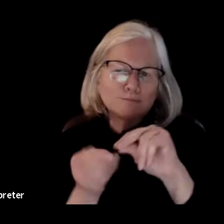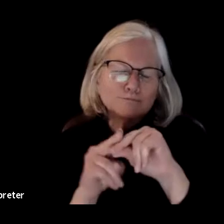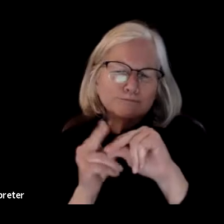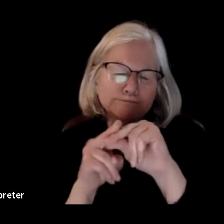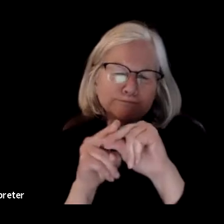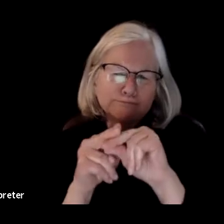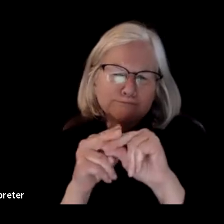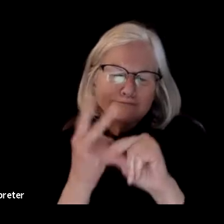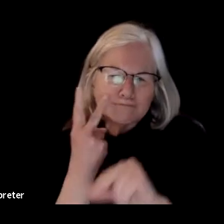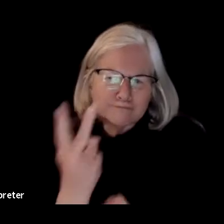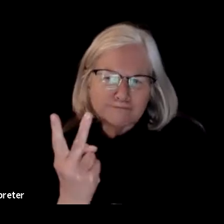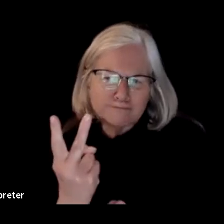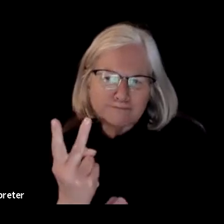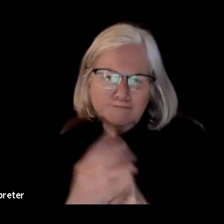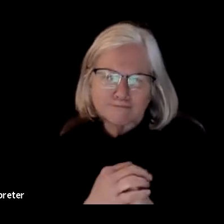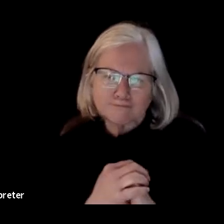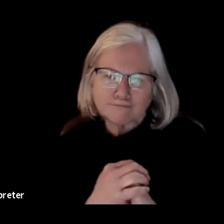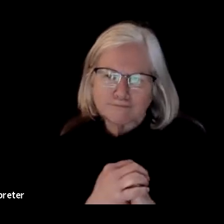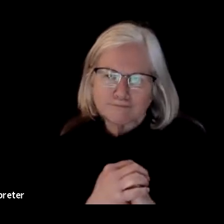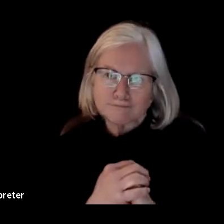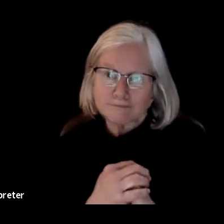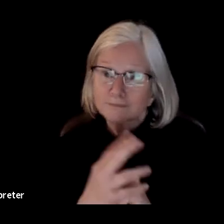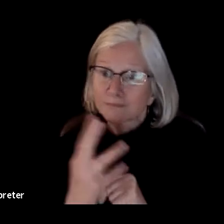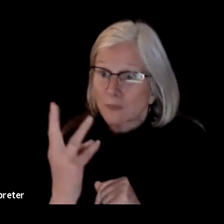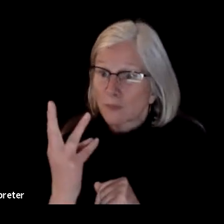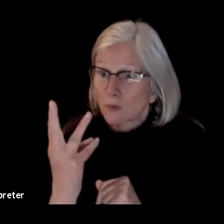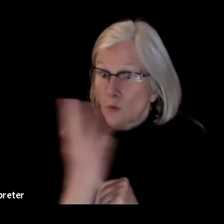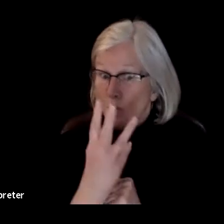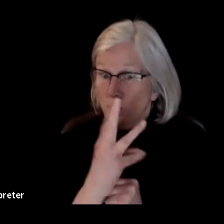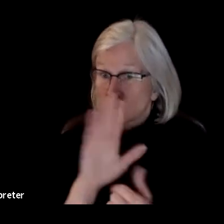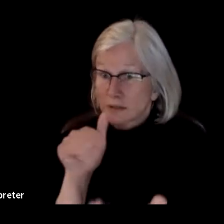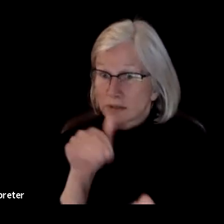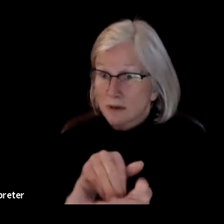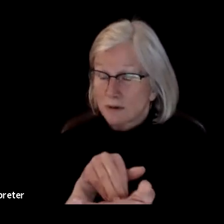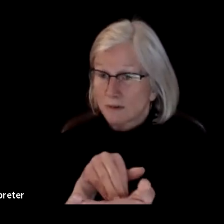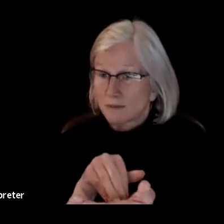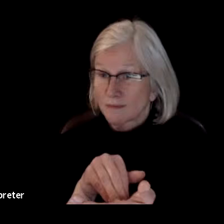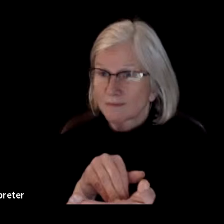West Central is also beginning to trend upwards.